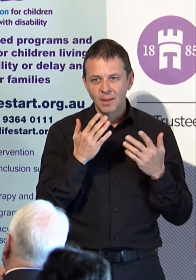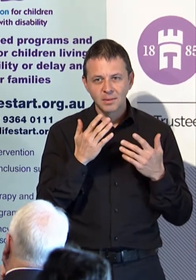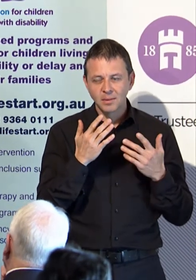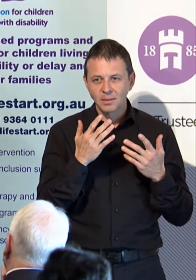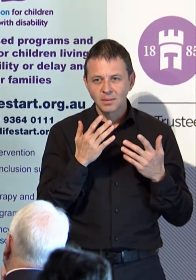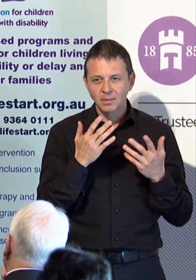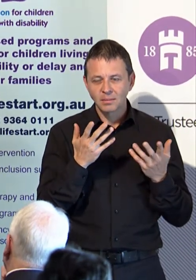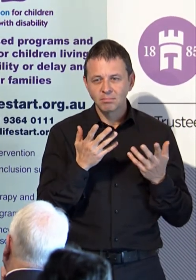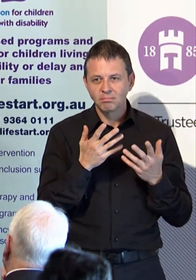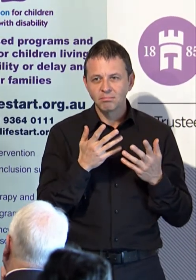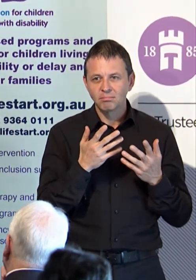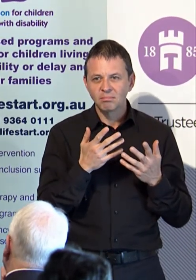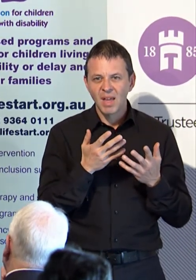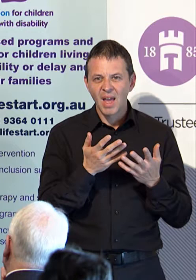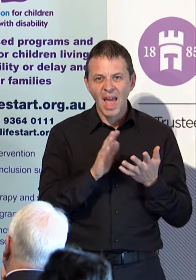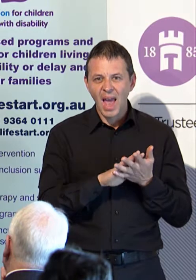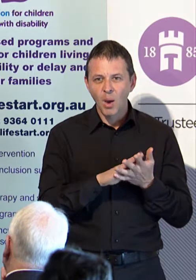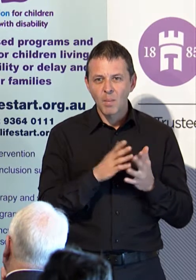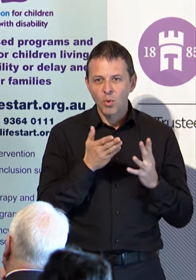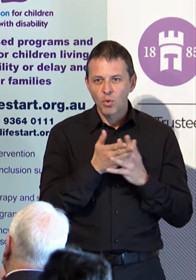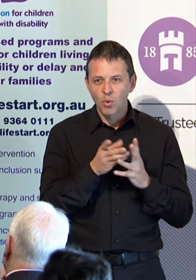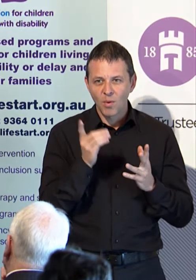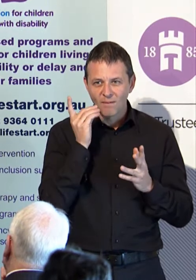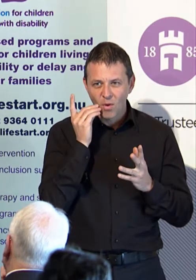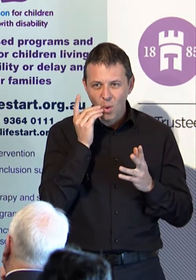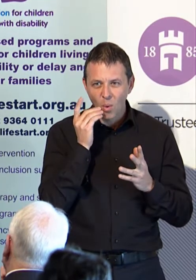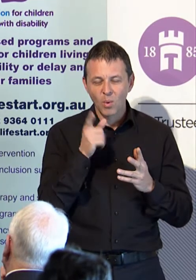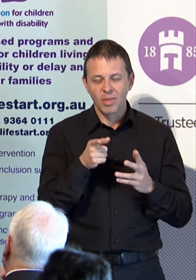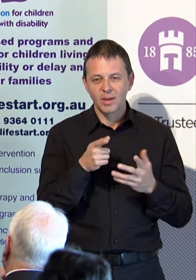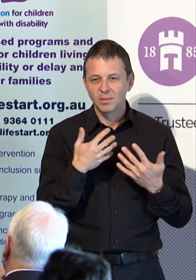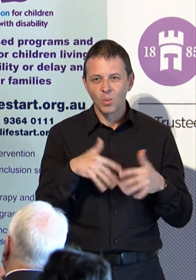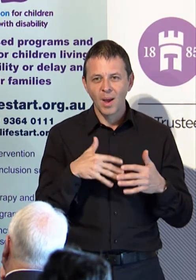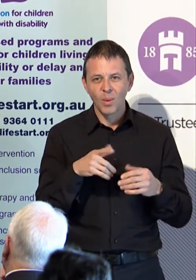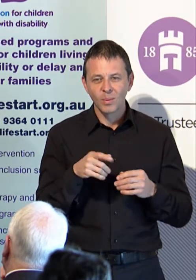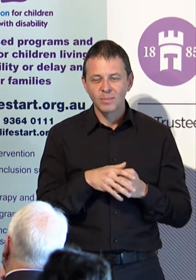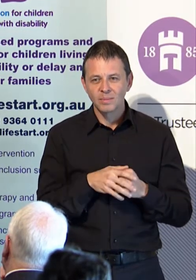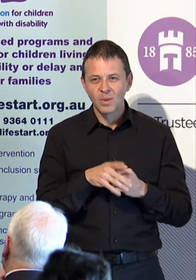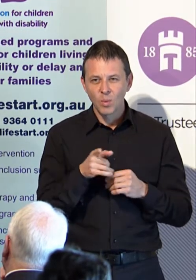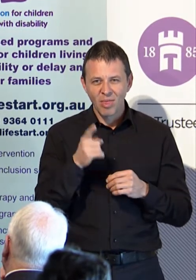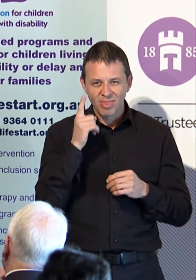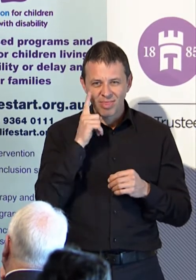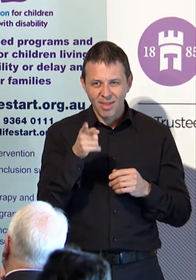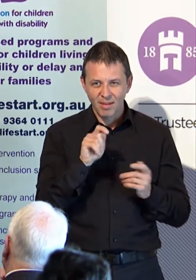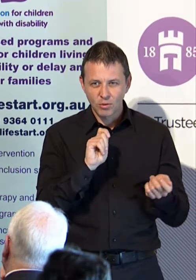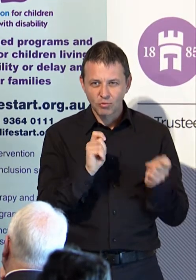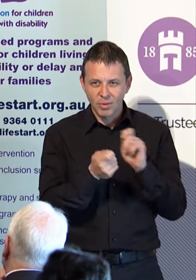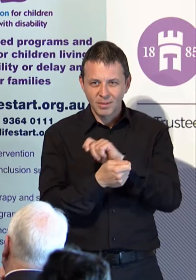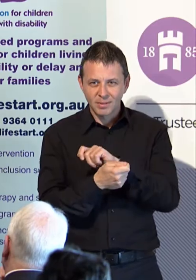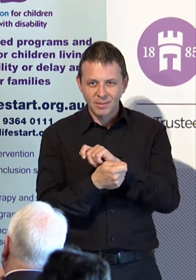often in the form of a smartphone, is extraordinary. You know, when you think of the transformation